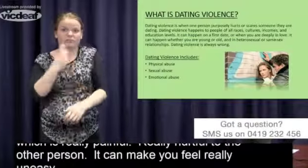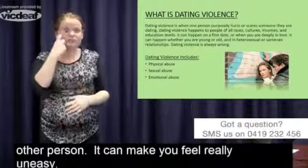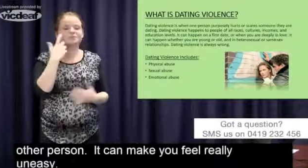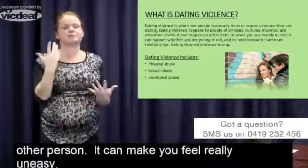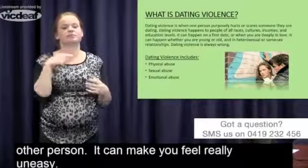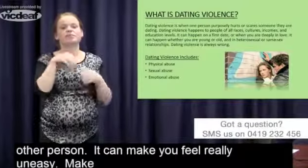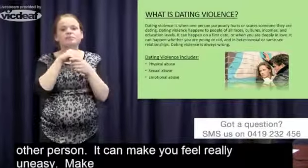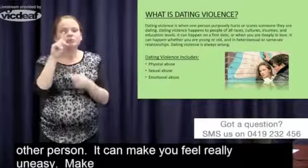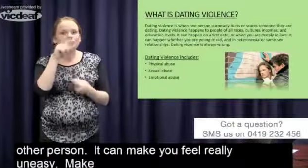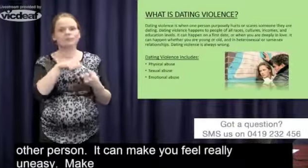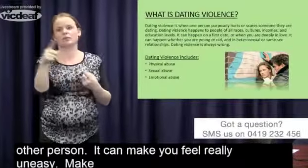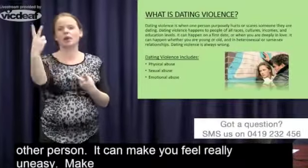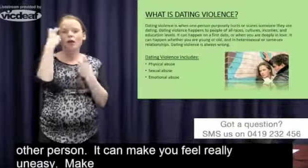losing confidence in yourself.